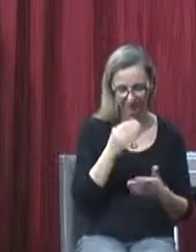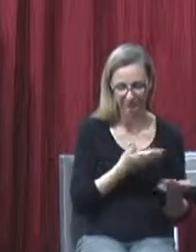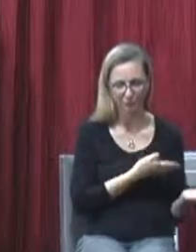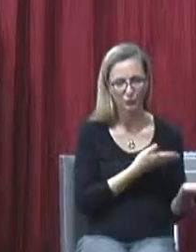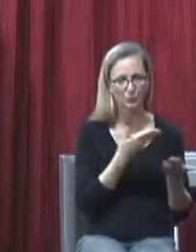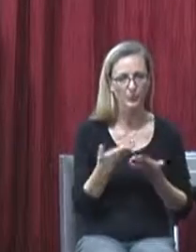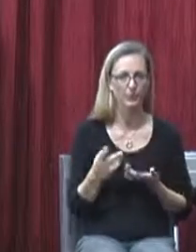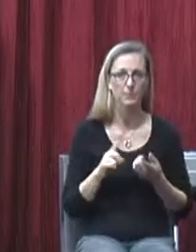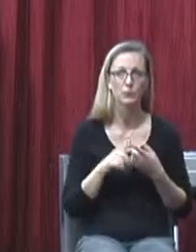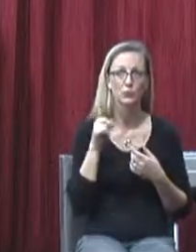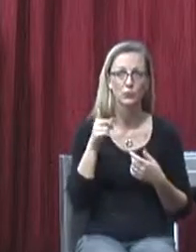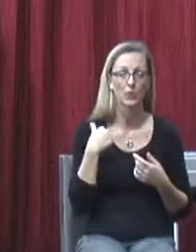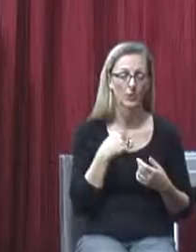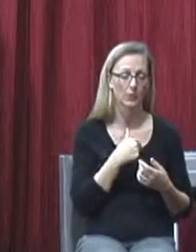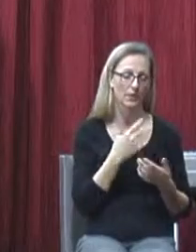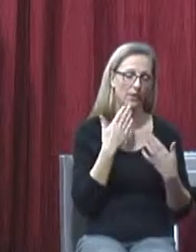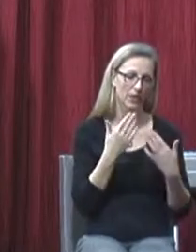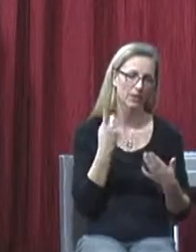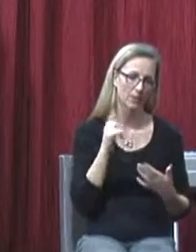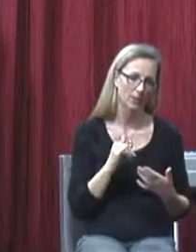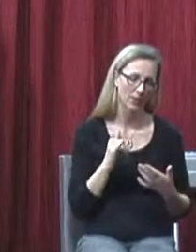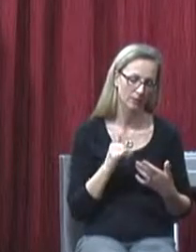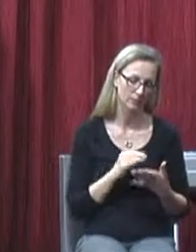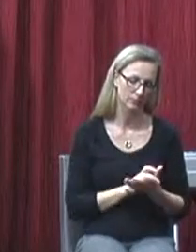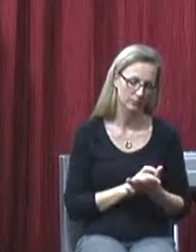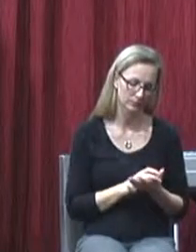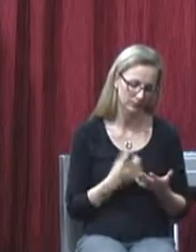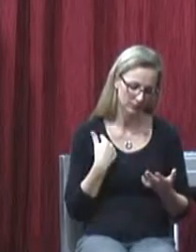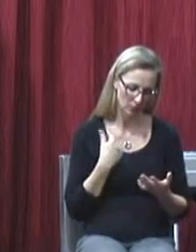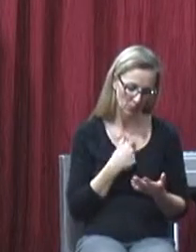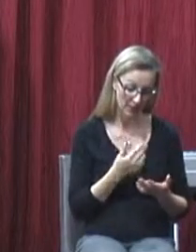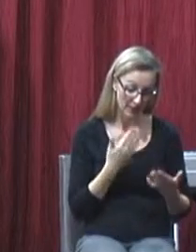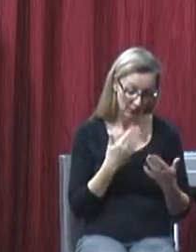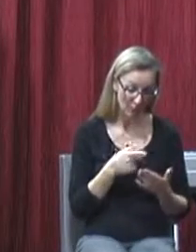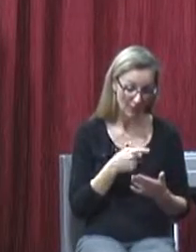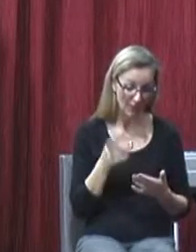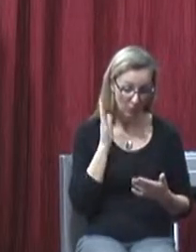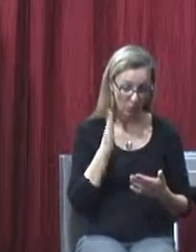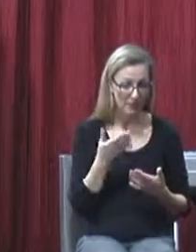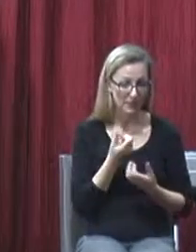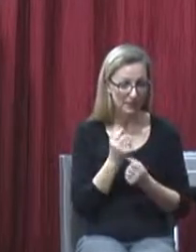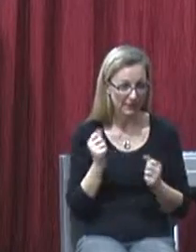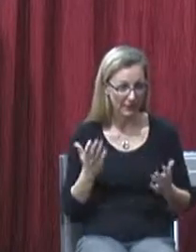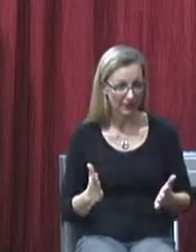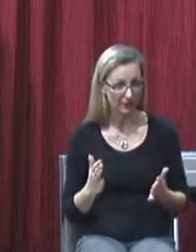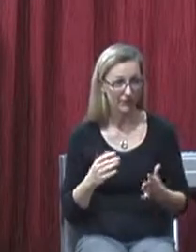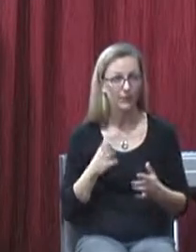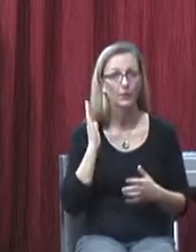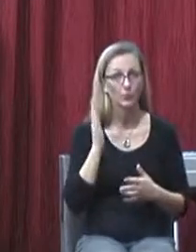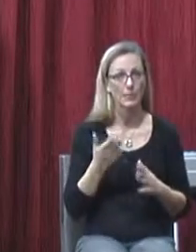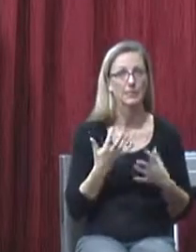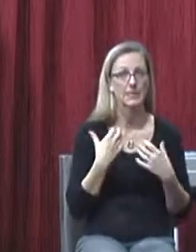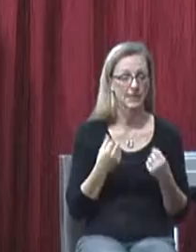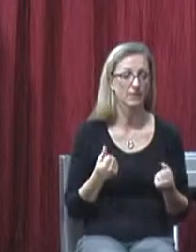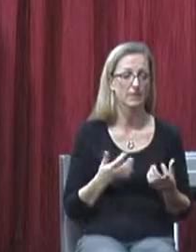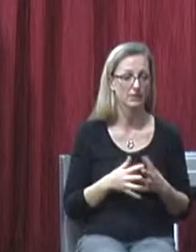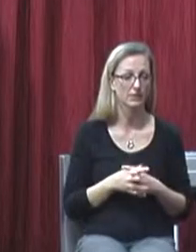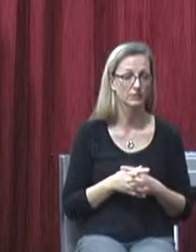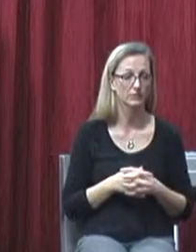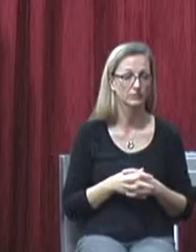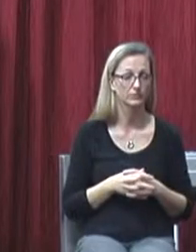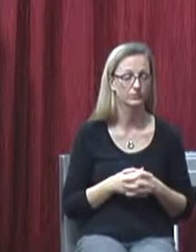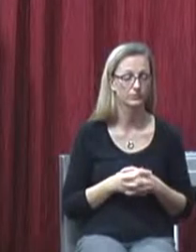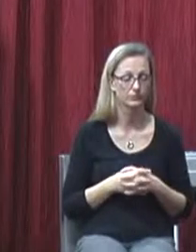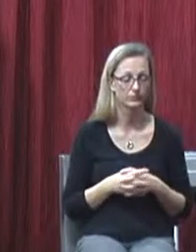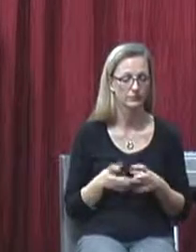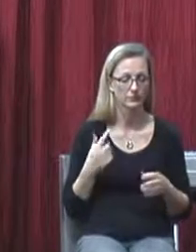you. And we thank you for that. We thank you that they will be saved, that there will be healings. Father,